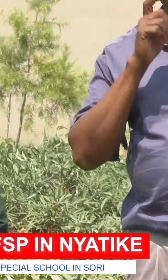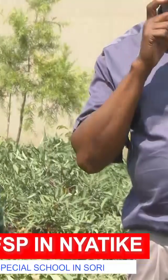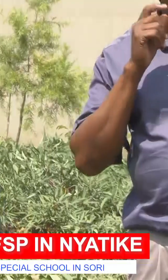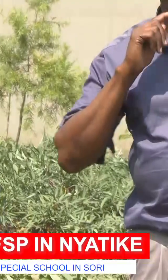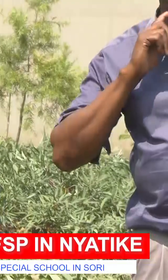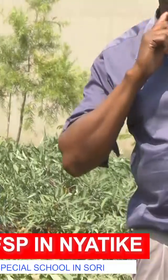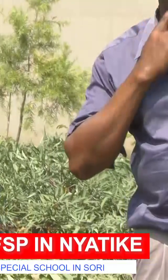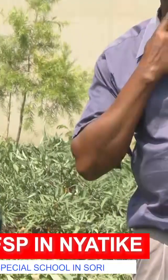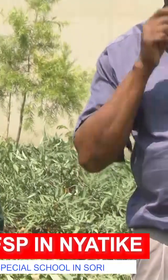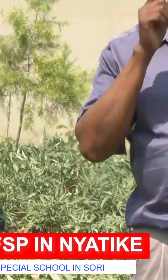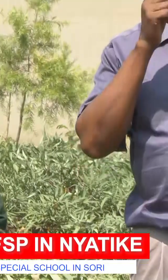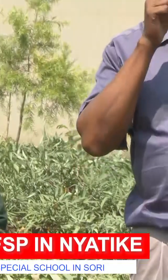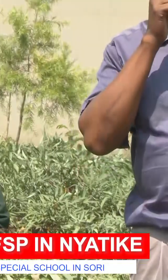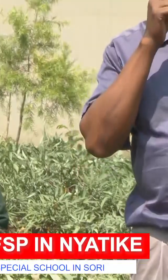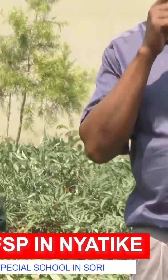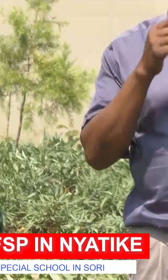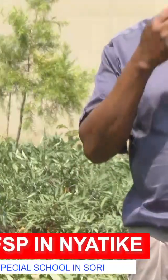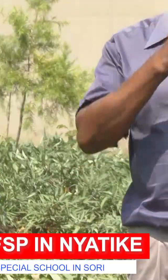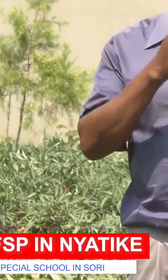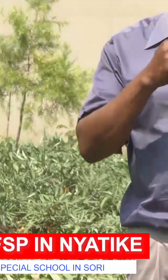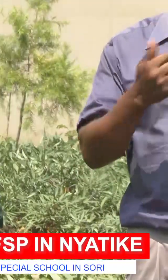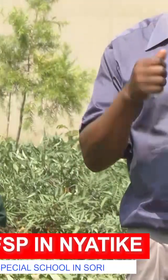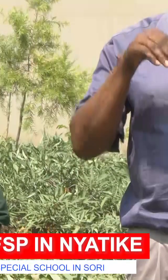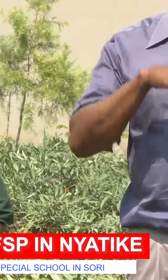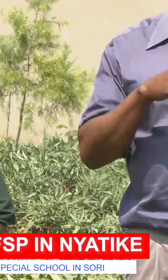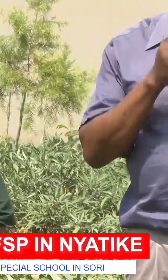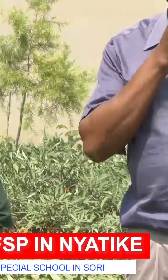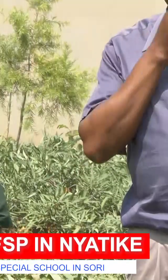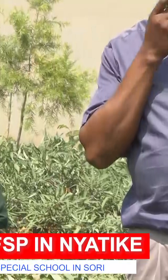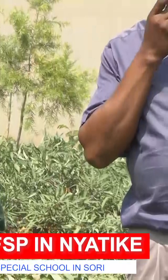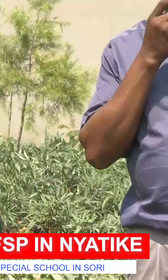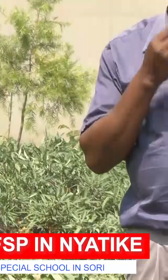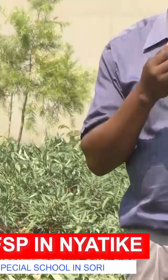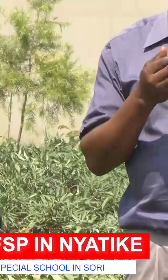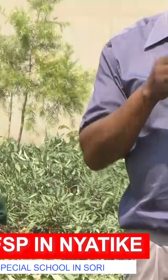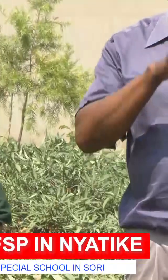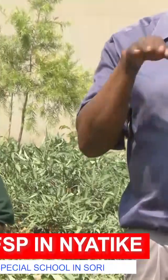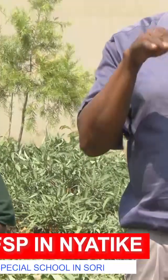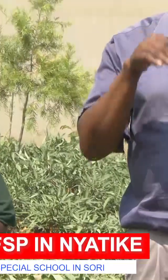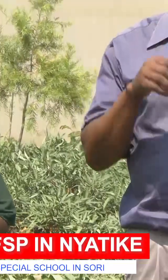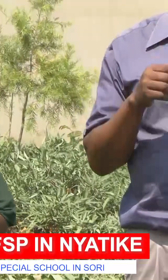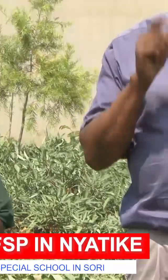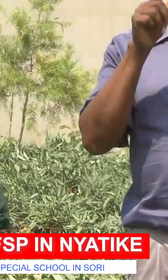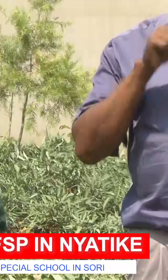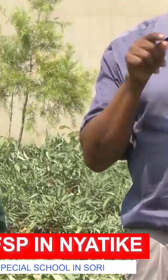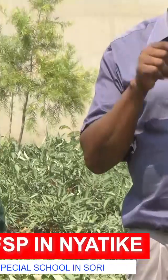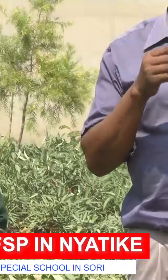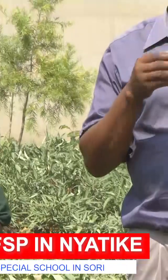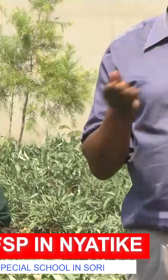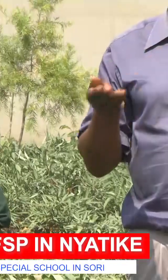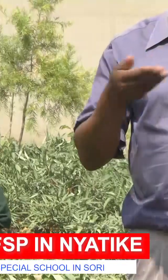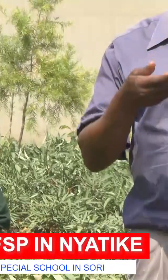drought tolerant. It can do well in an arid county or in an arid area. Therefore, we are